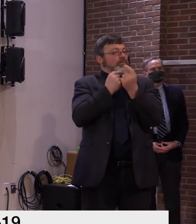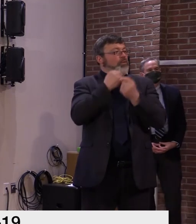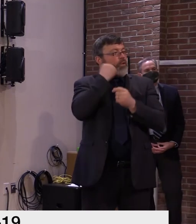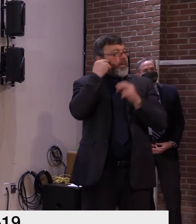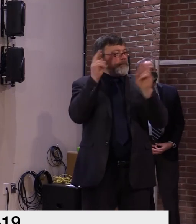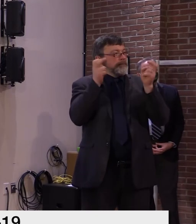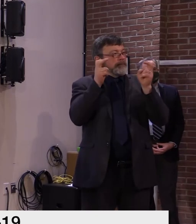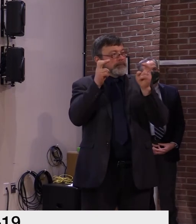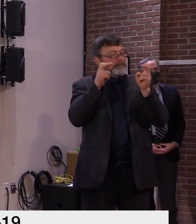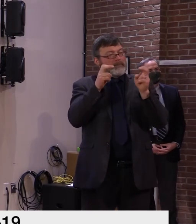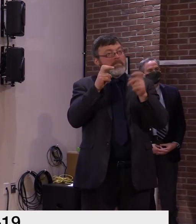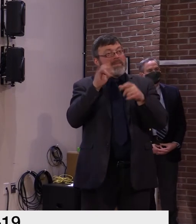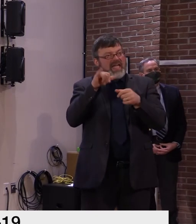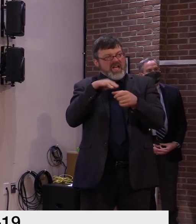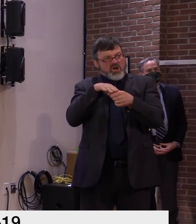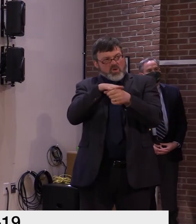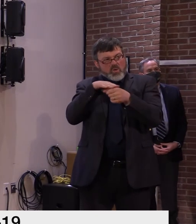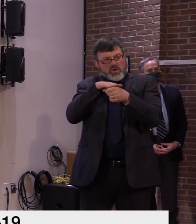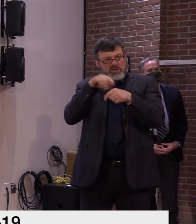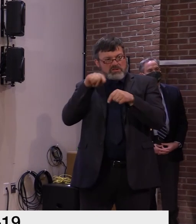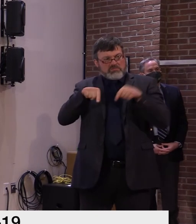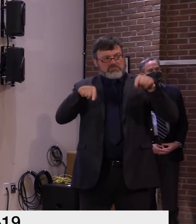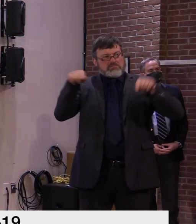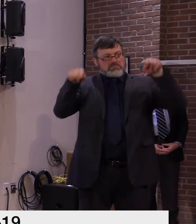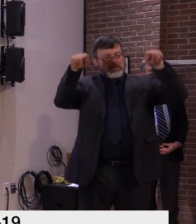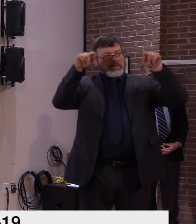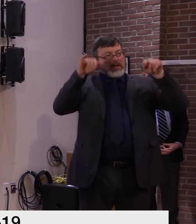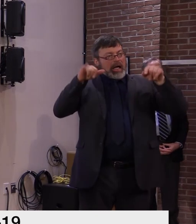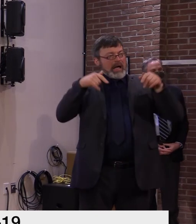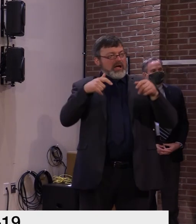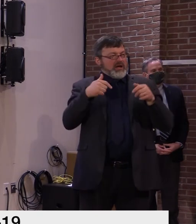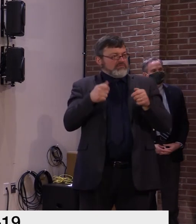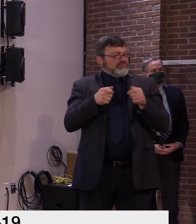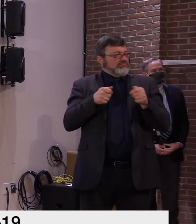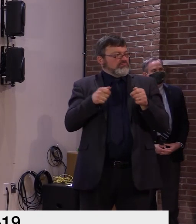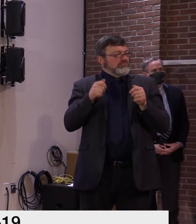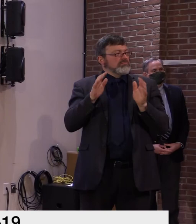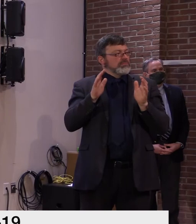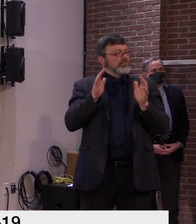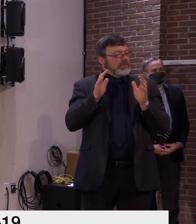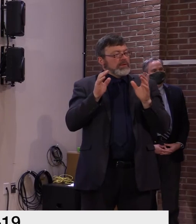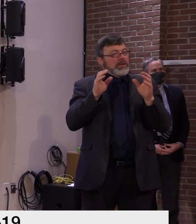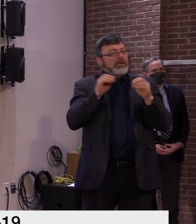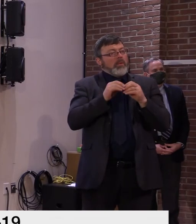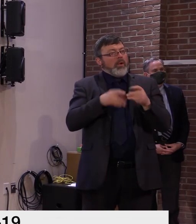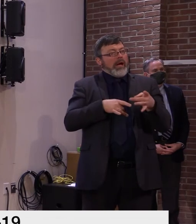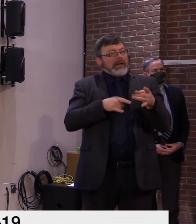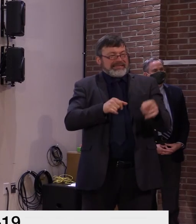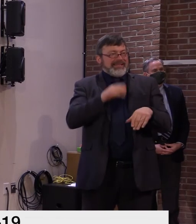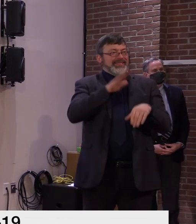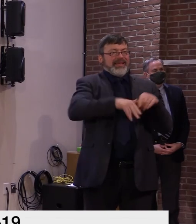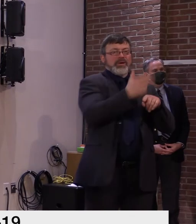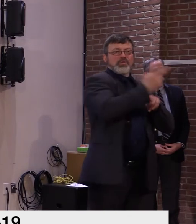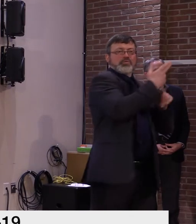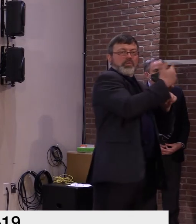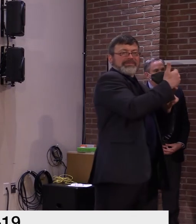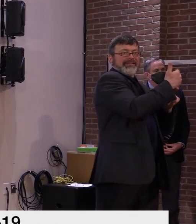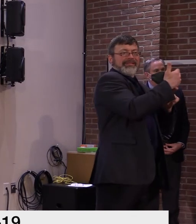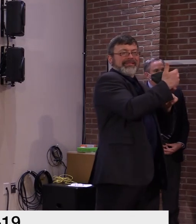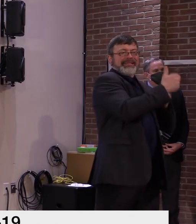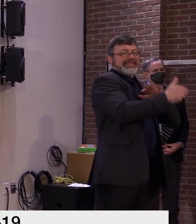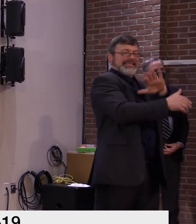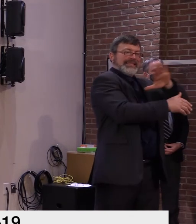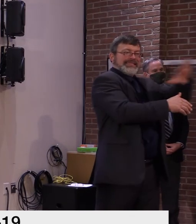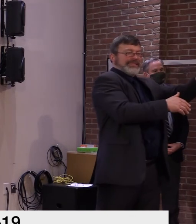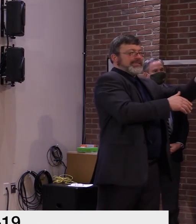managed at a local level more efficiently and more effectively. That has not changed.